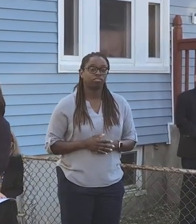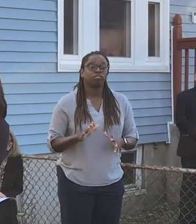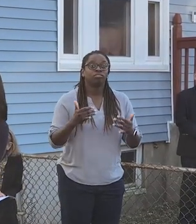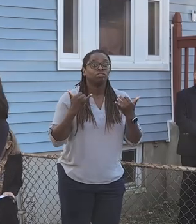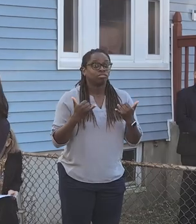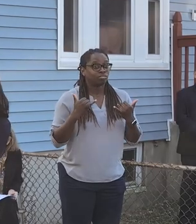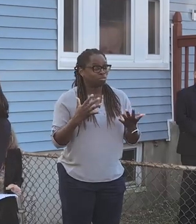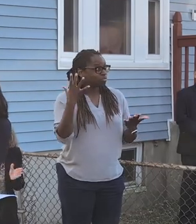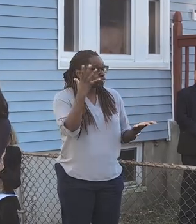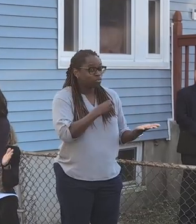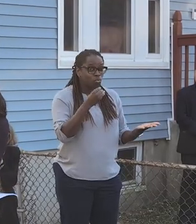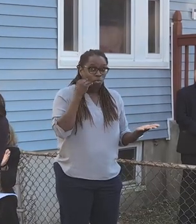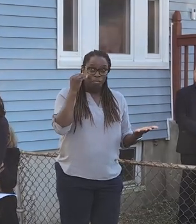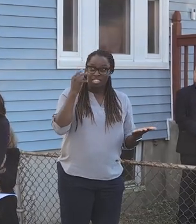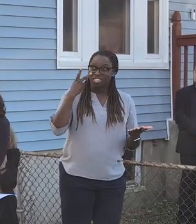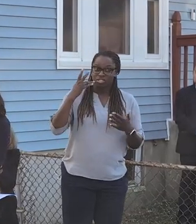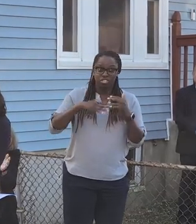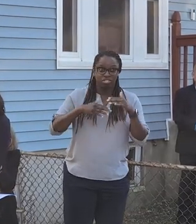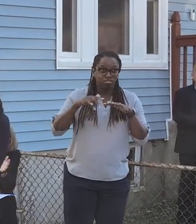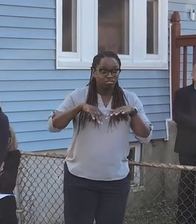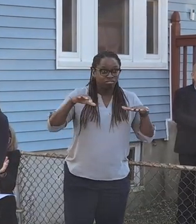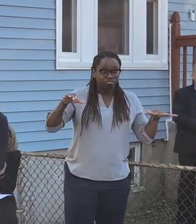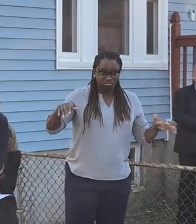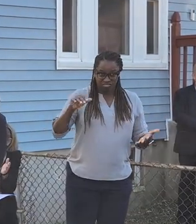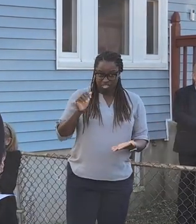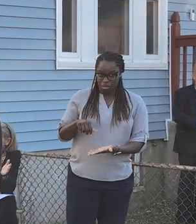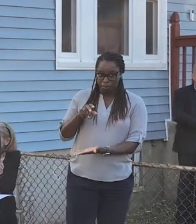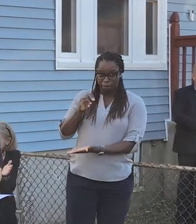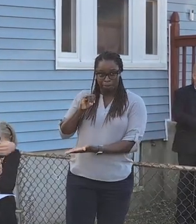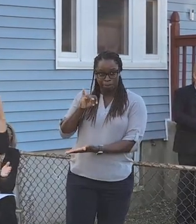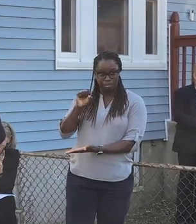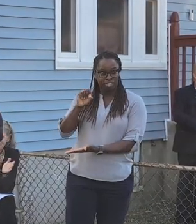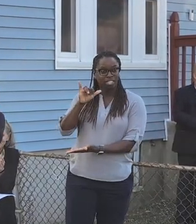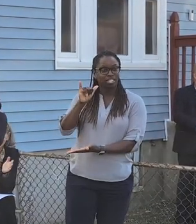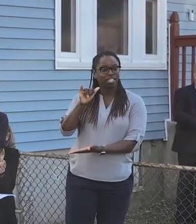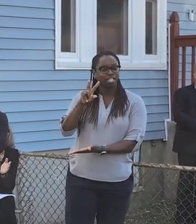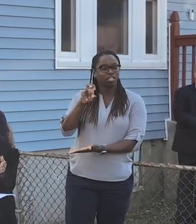and Miss Chanda, so thank you for having us over.